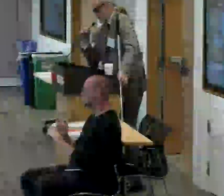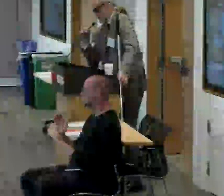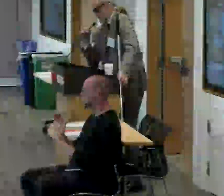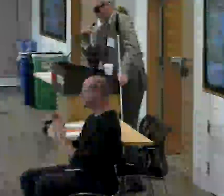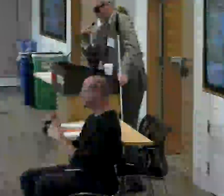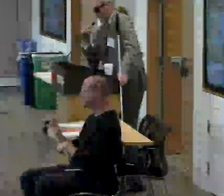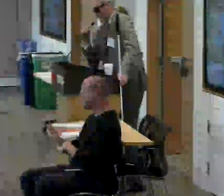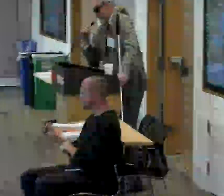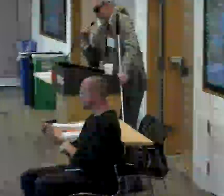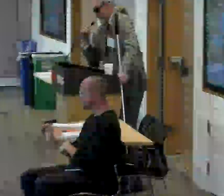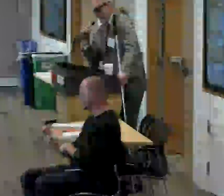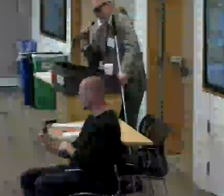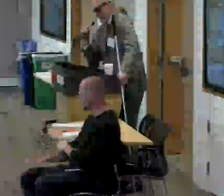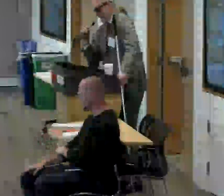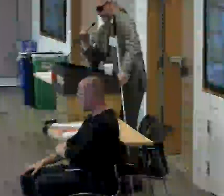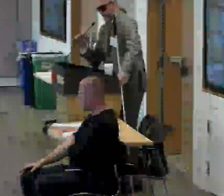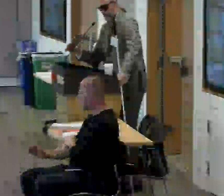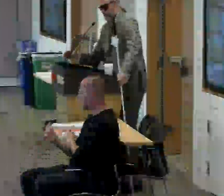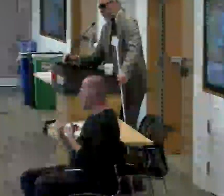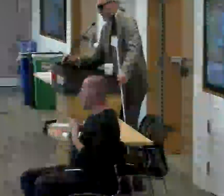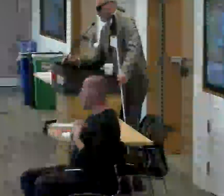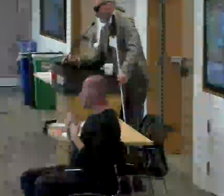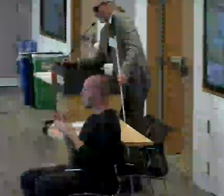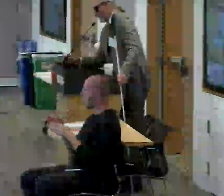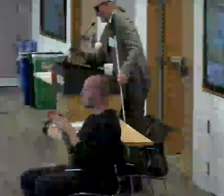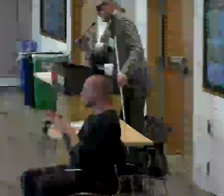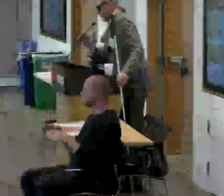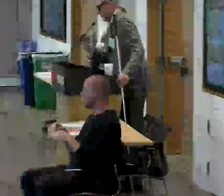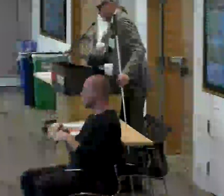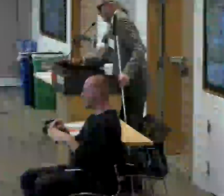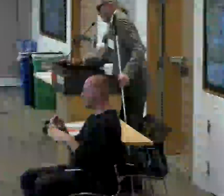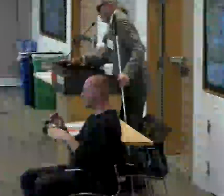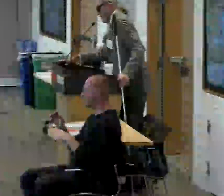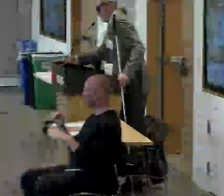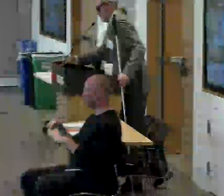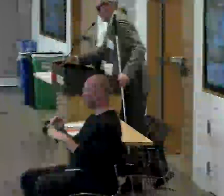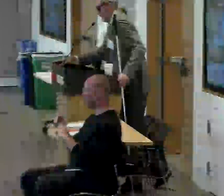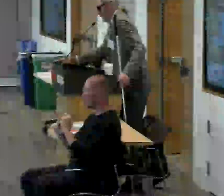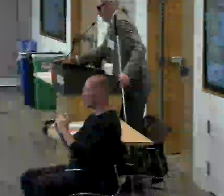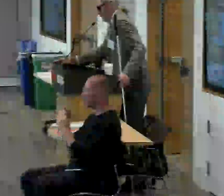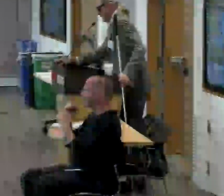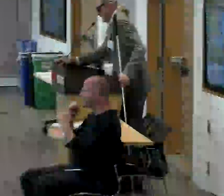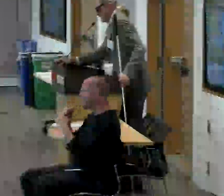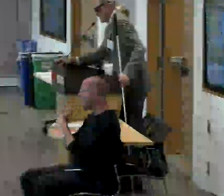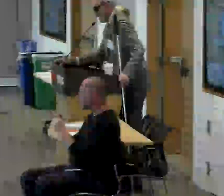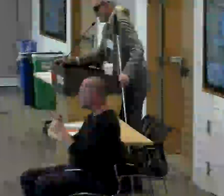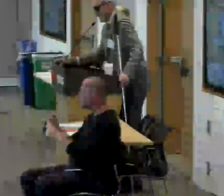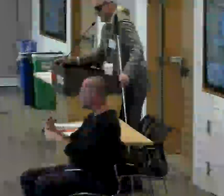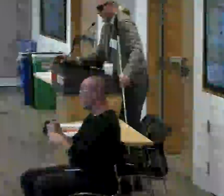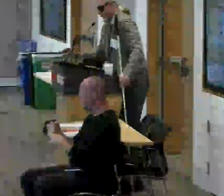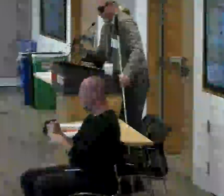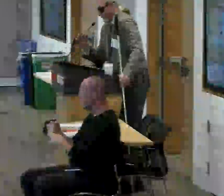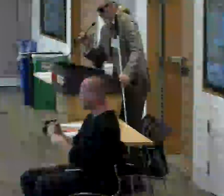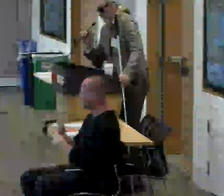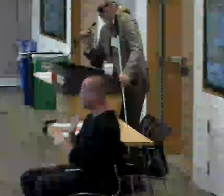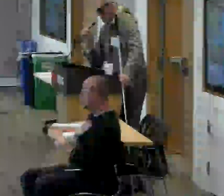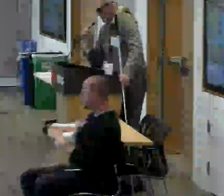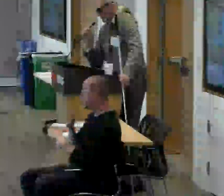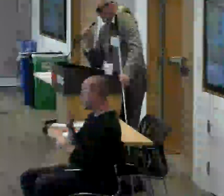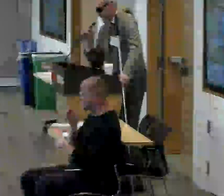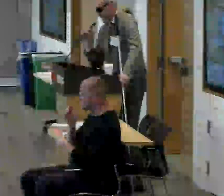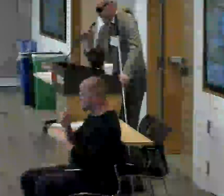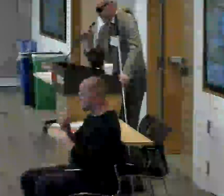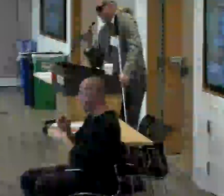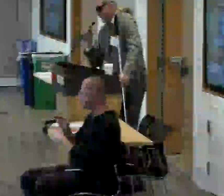have someone in the building who has a coffee allergy. So please, if you have coffee, keep them lidded.